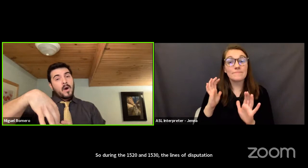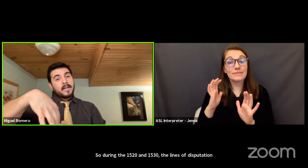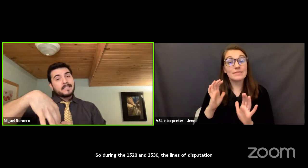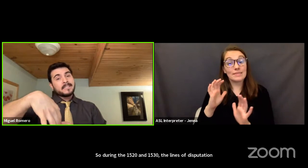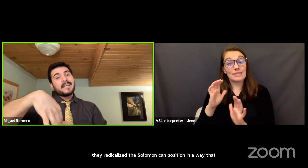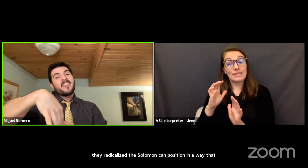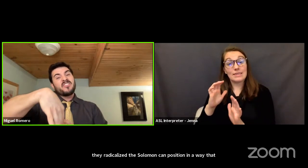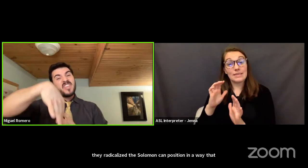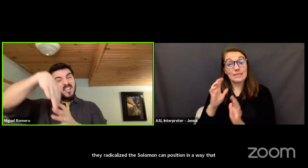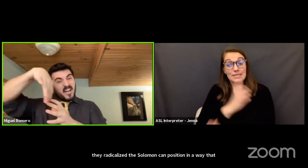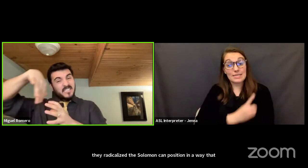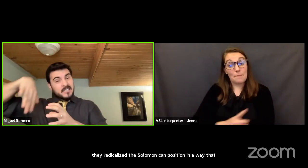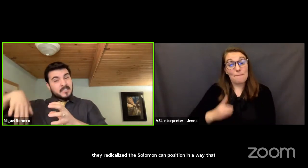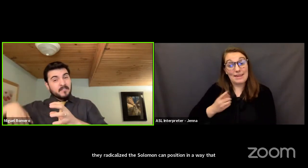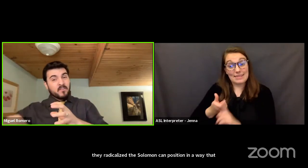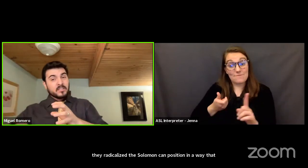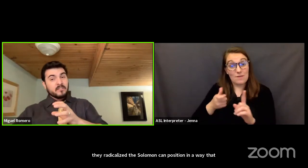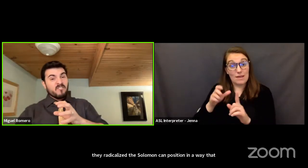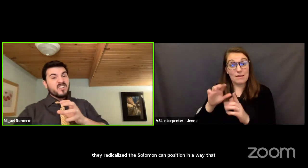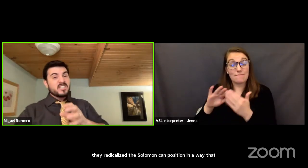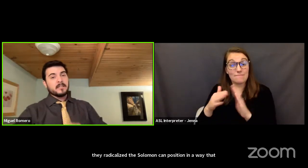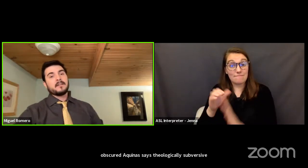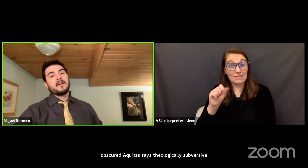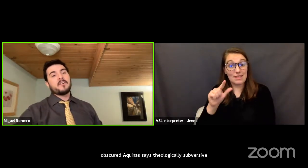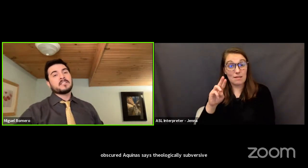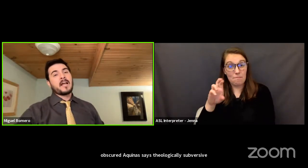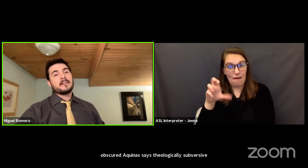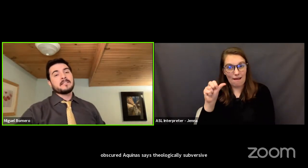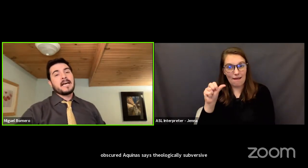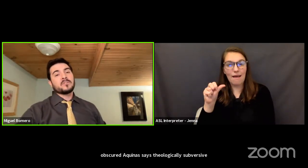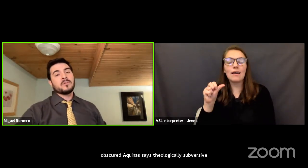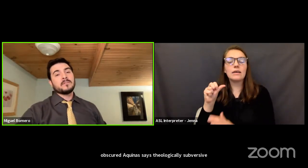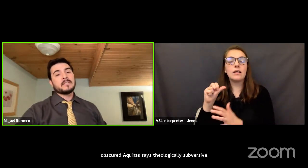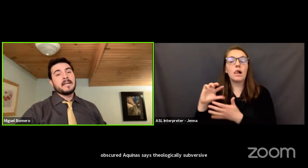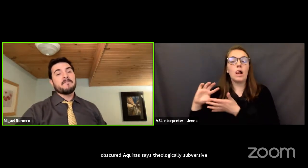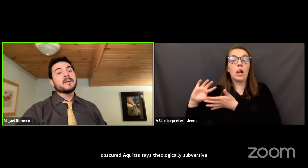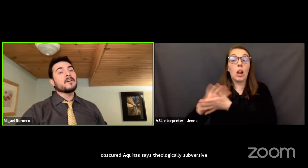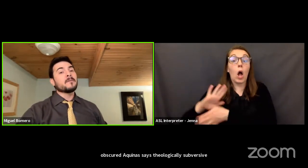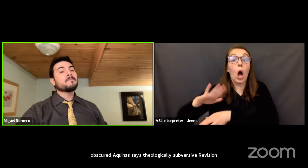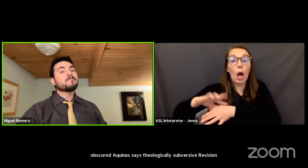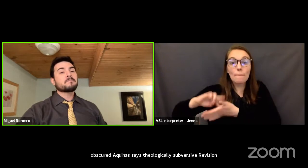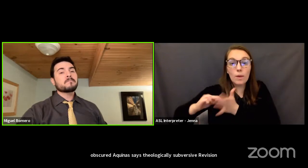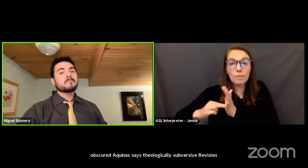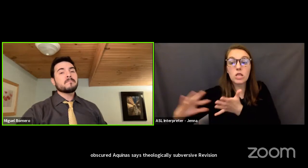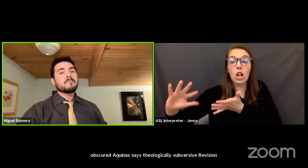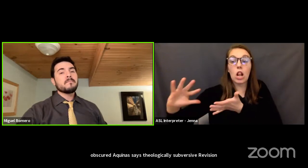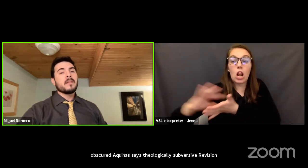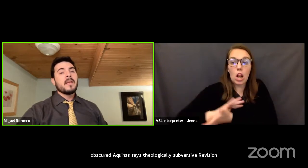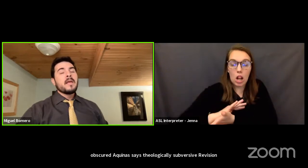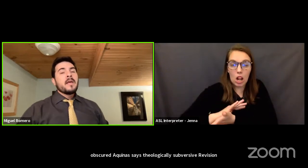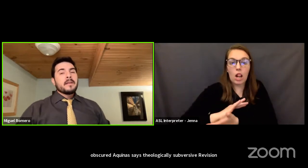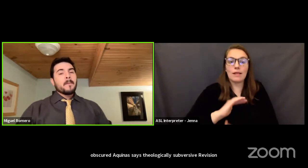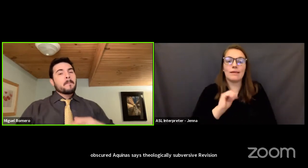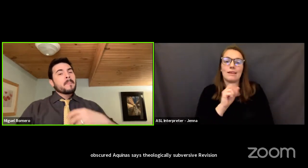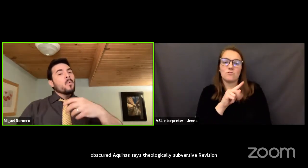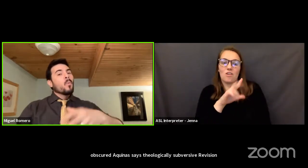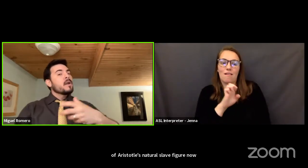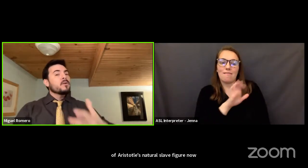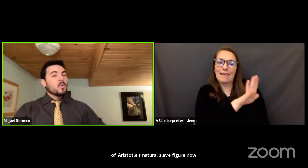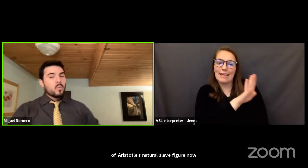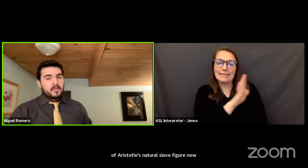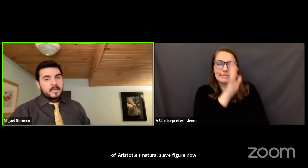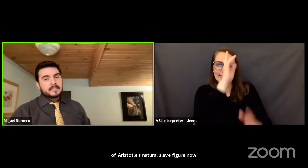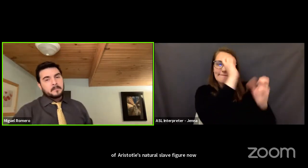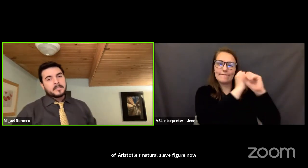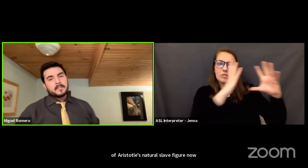obscured Aquinas' theologically subversive revision of Aristotle's natural slave figure. Now,